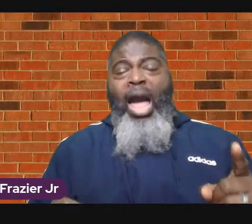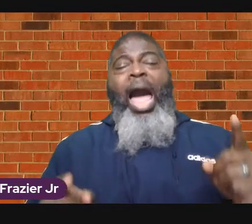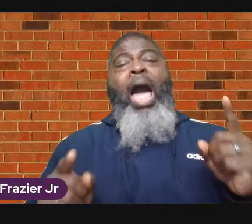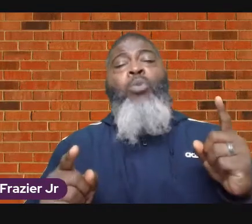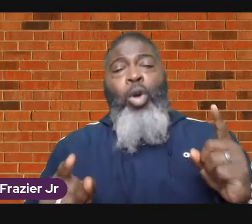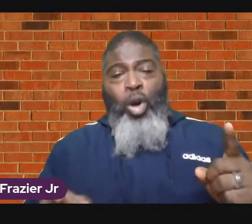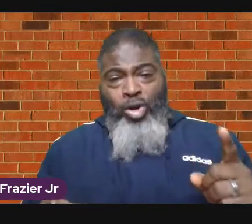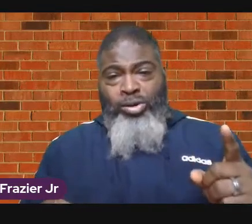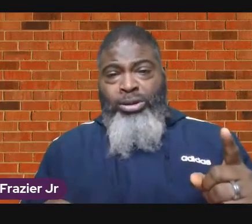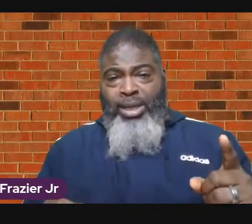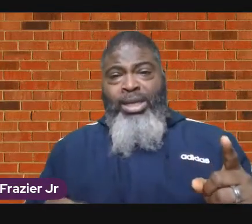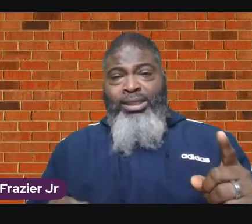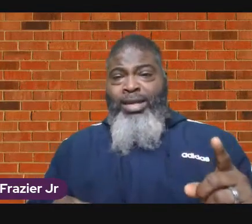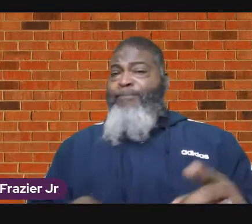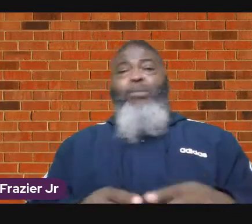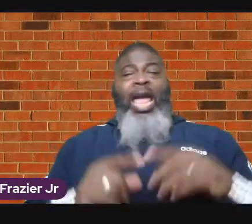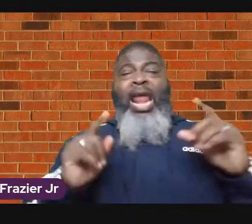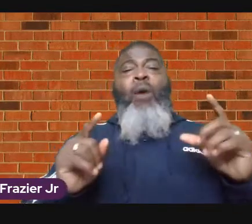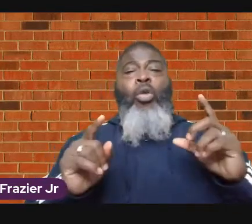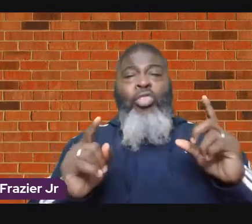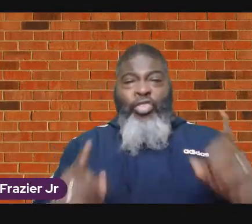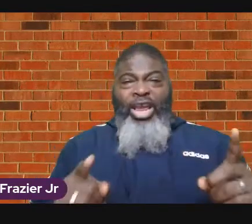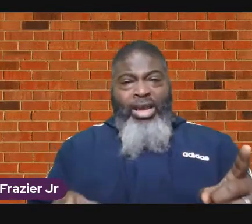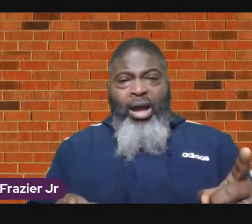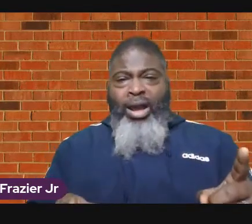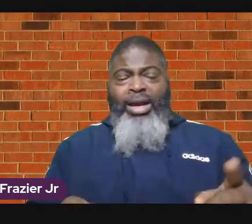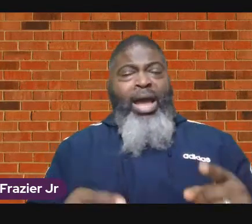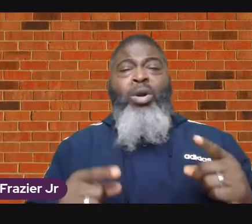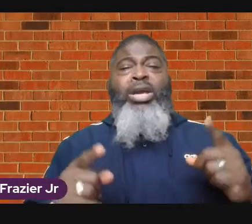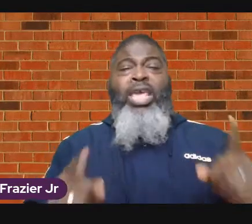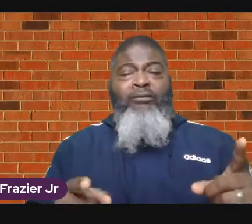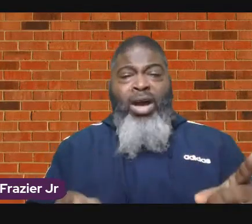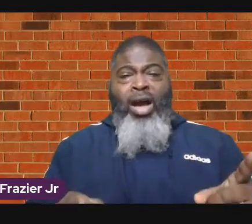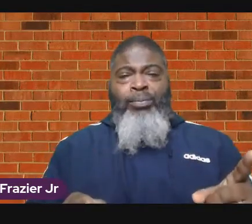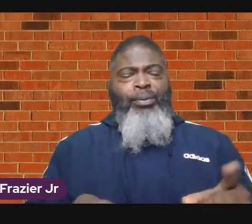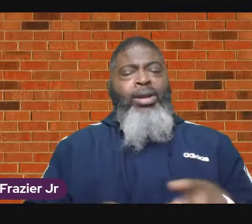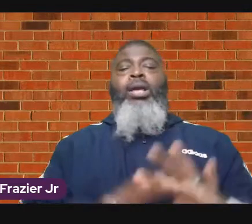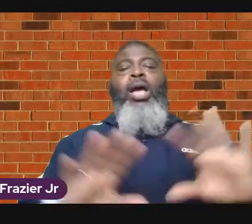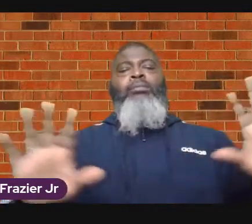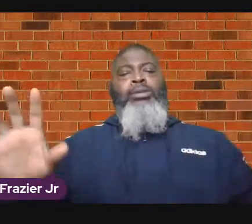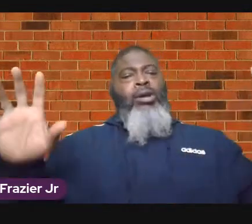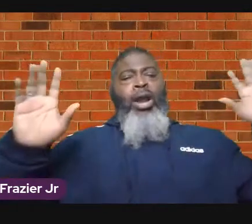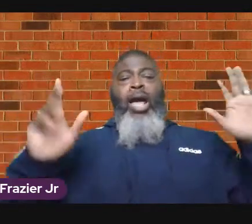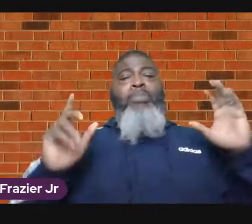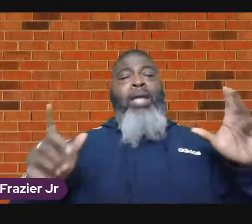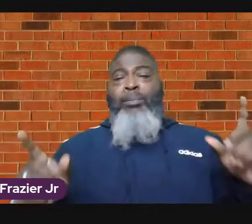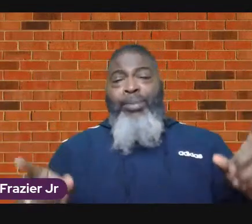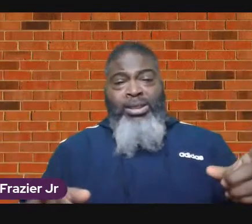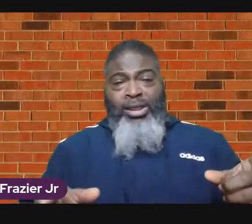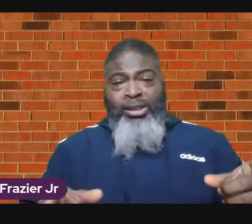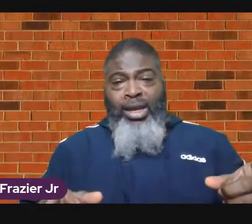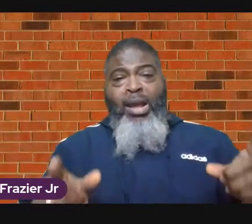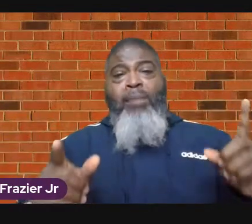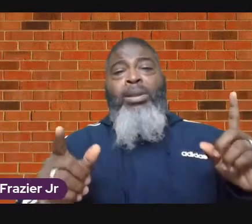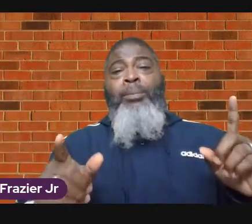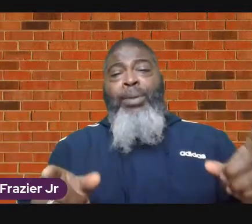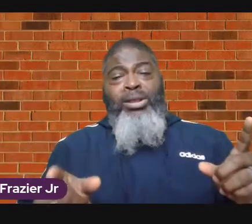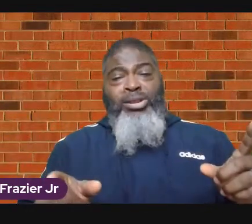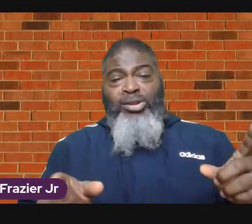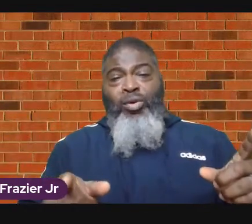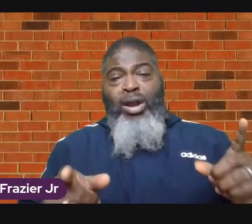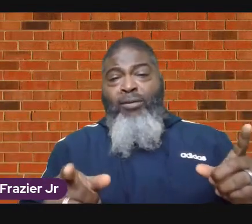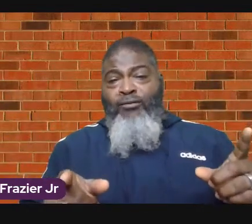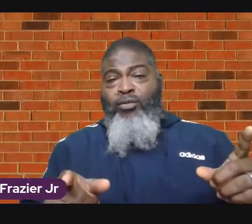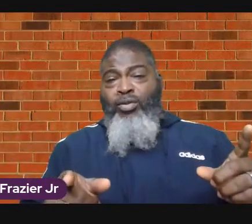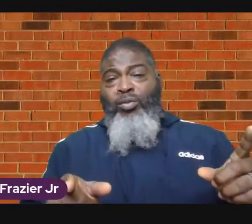are, I will learn to be content, and I will thank God, and I will give God praise. I'm sorry, I'm not the preacher today, but the